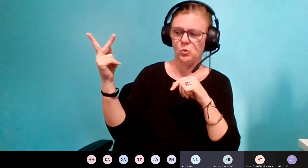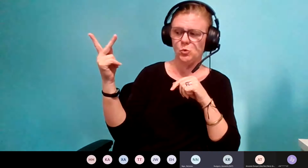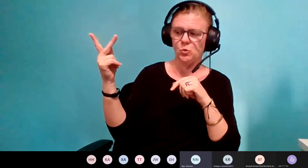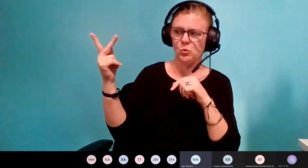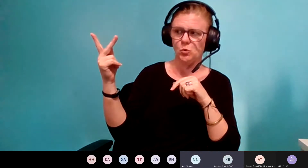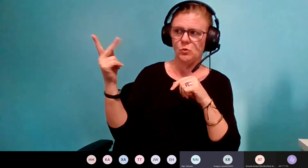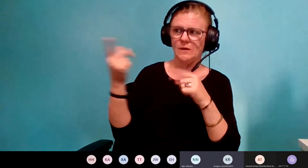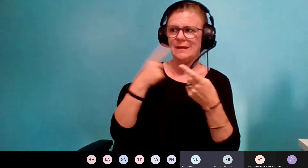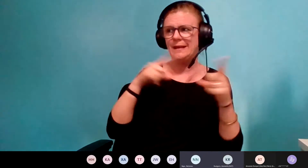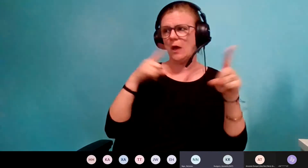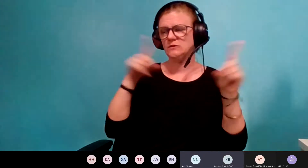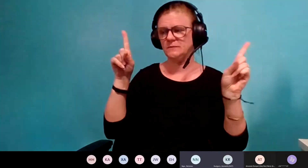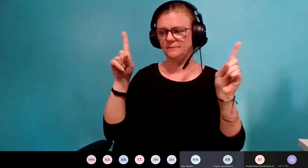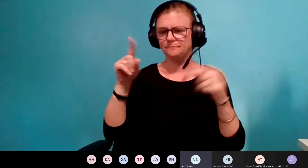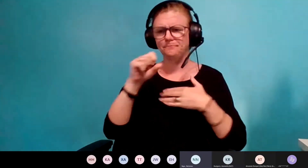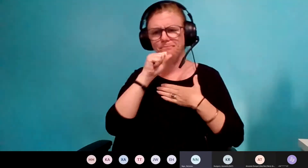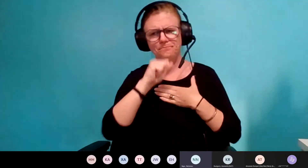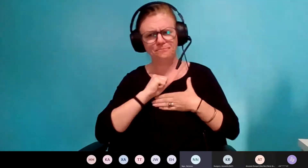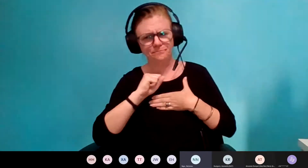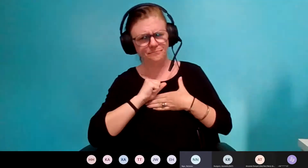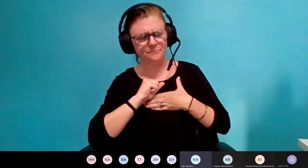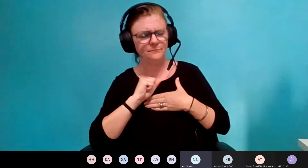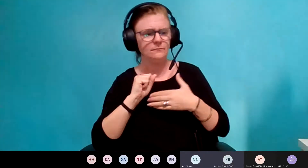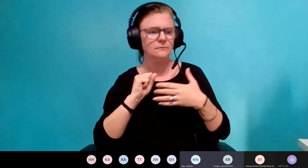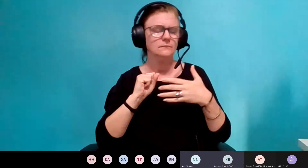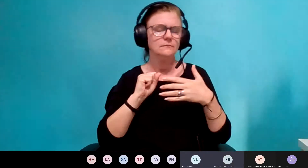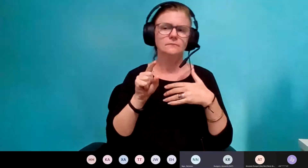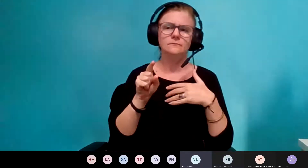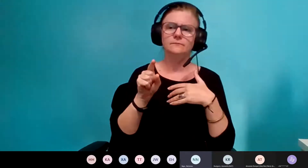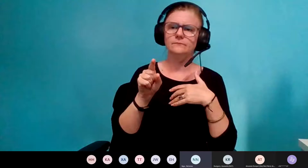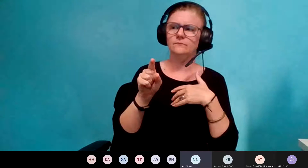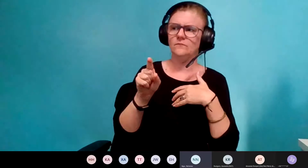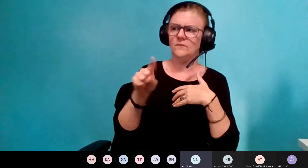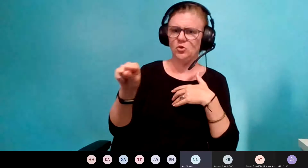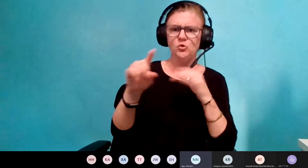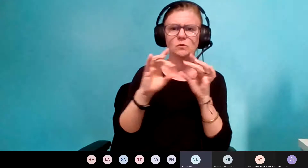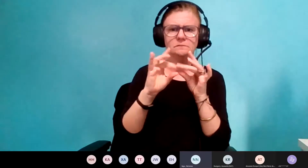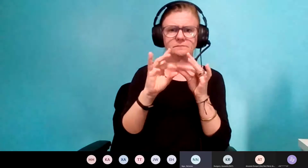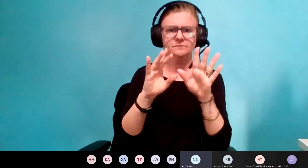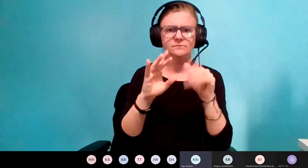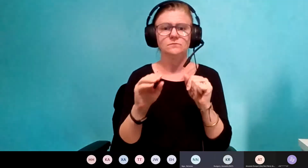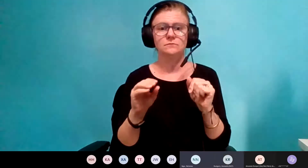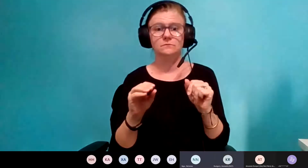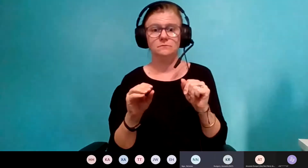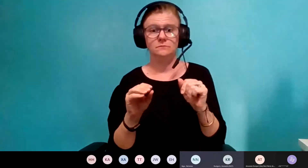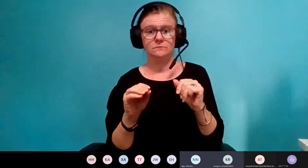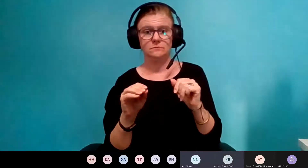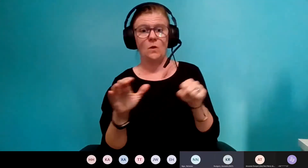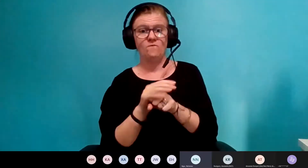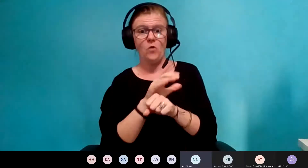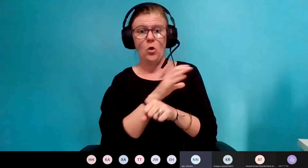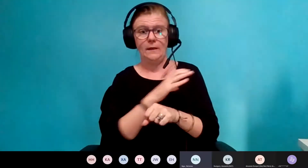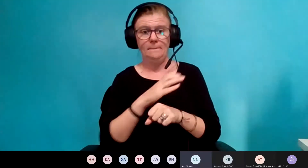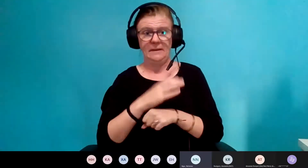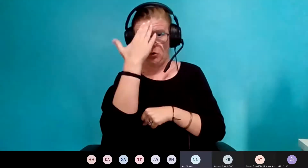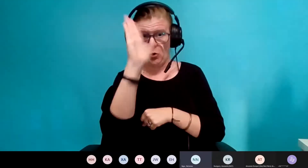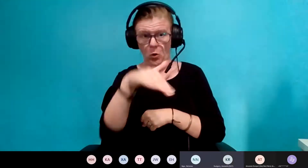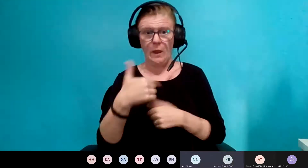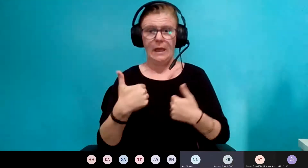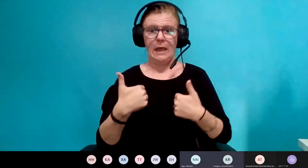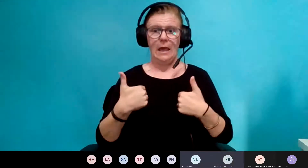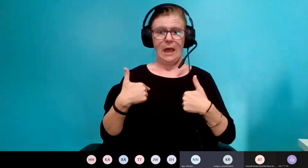house cleaning items. I think you alluded to it earlier, but I just wanted the full community to know that I